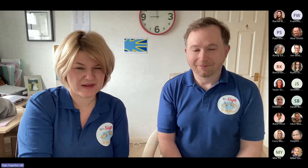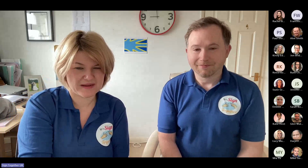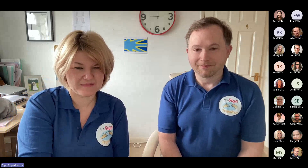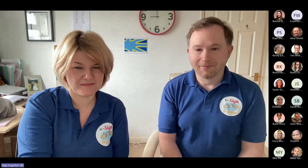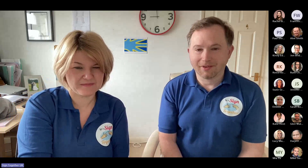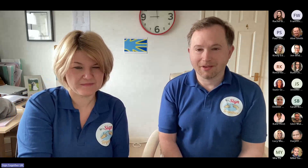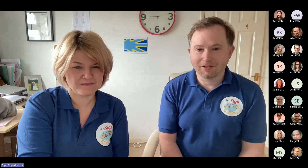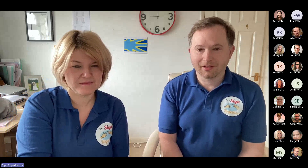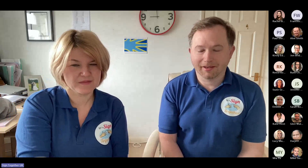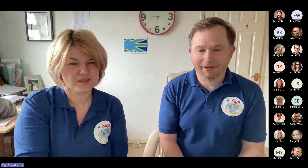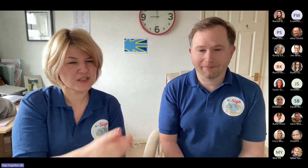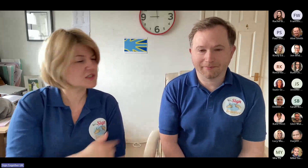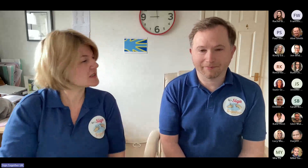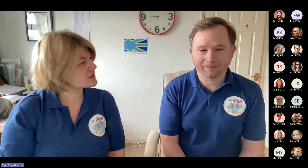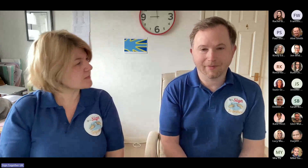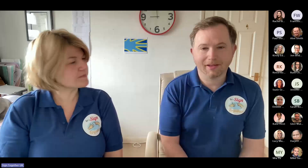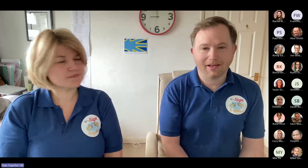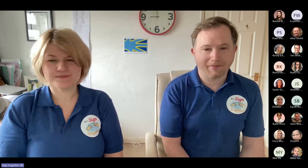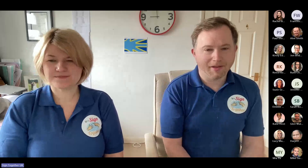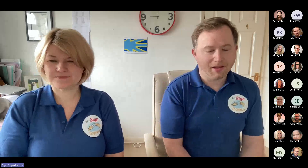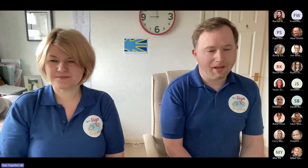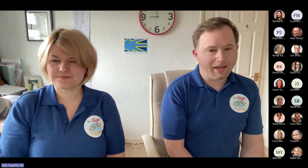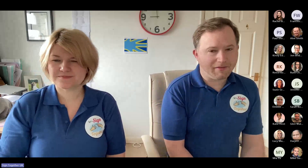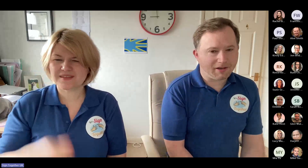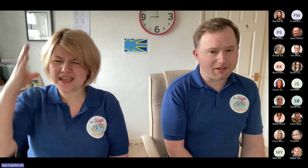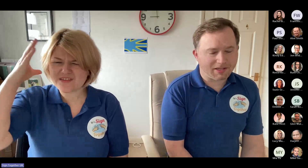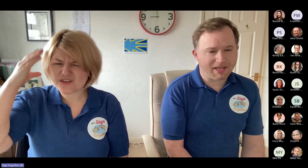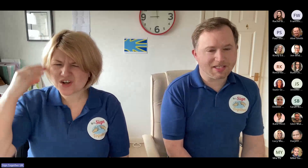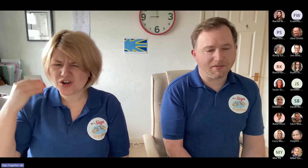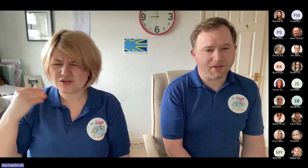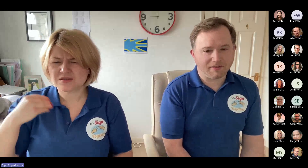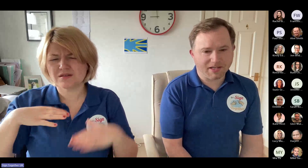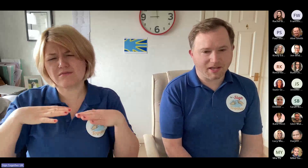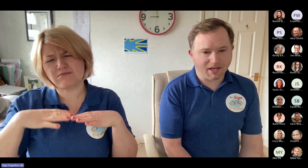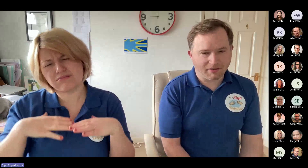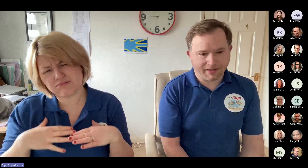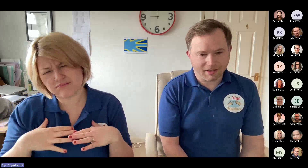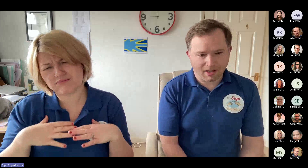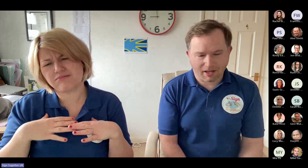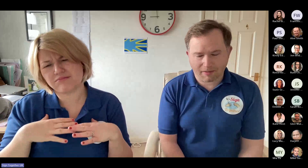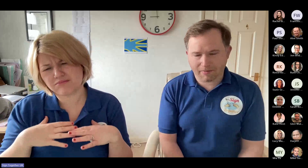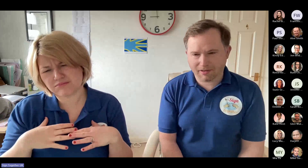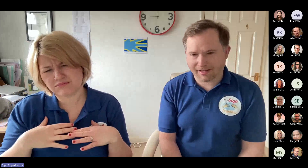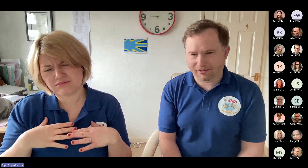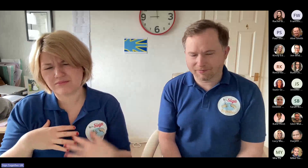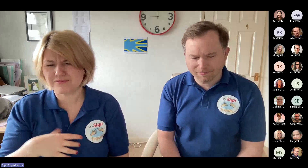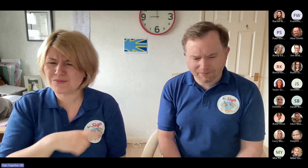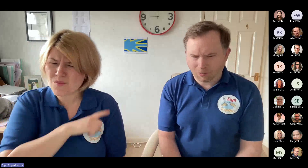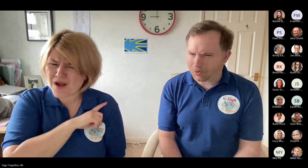Okay. Okay. To discuss this one? Yeah. Hearing loss is very tiring. Now,